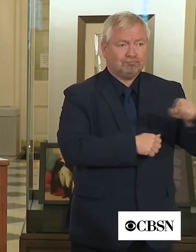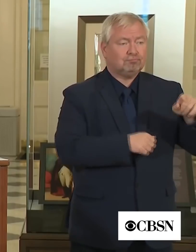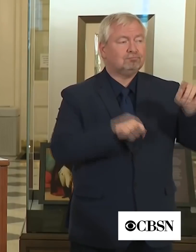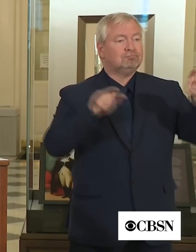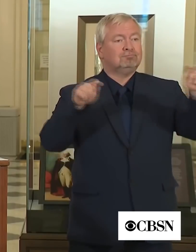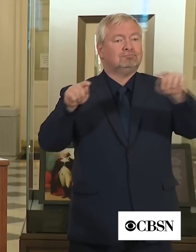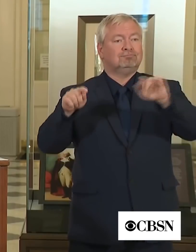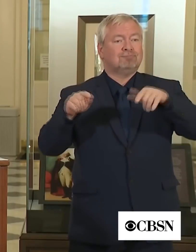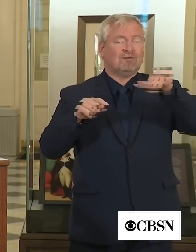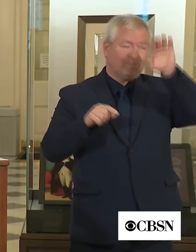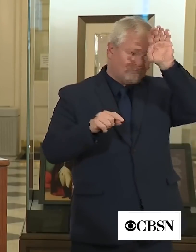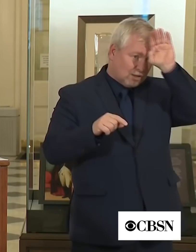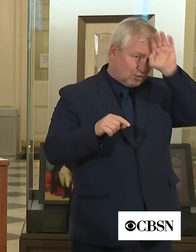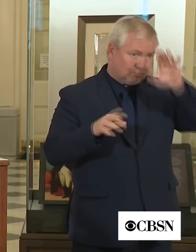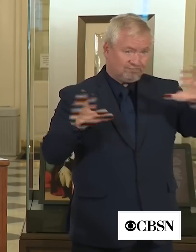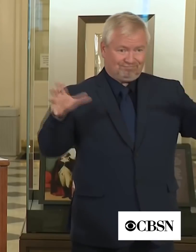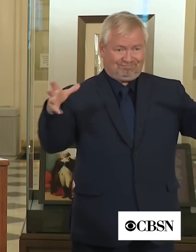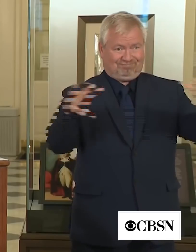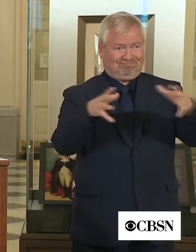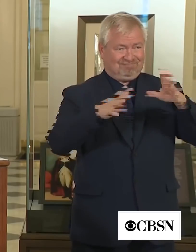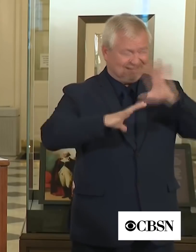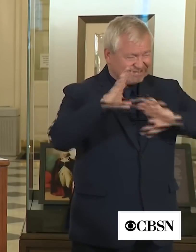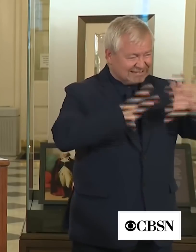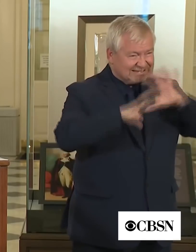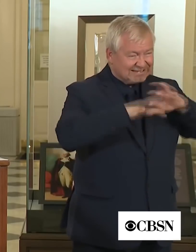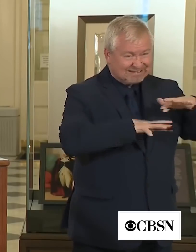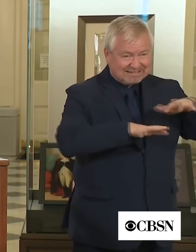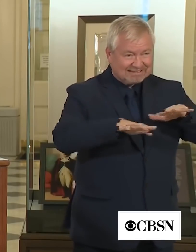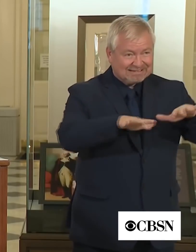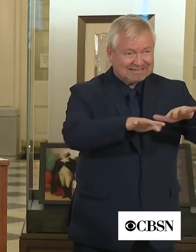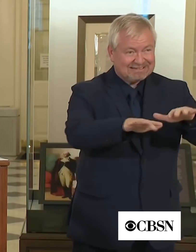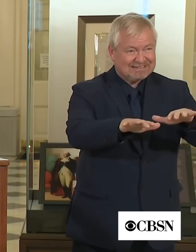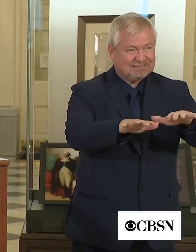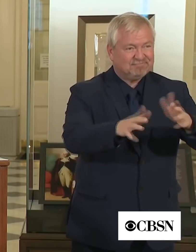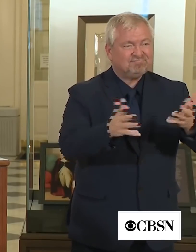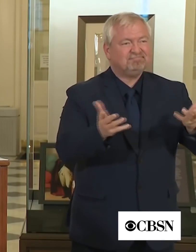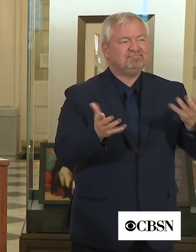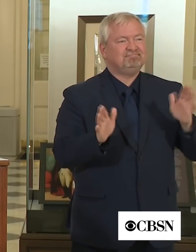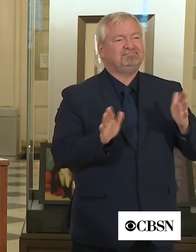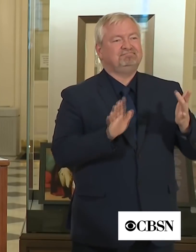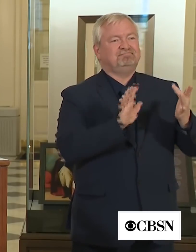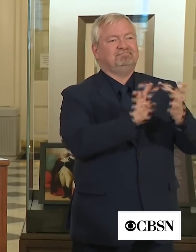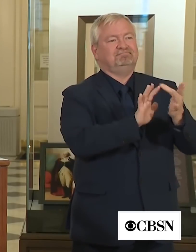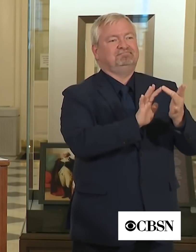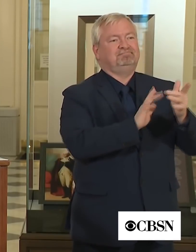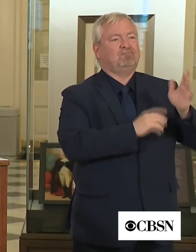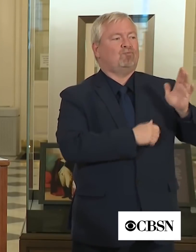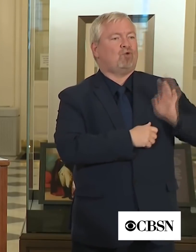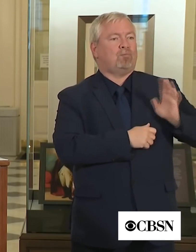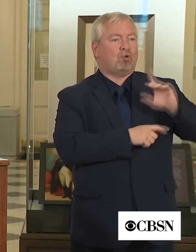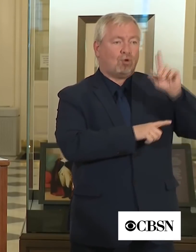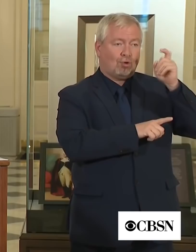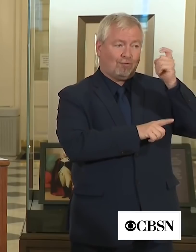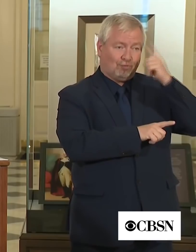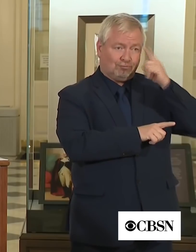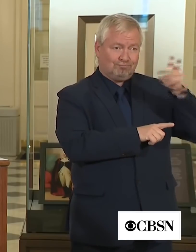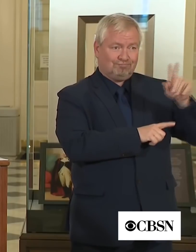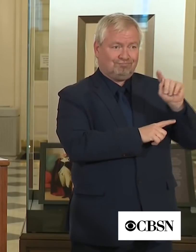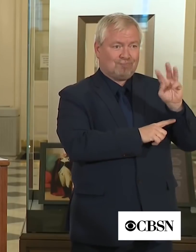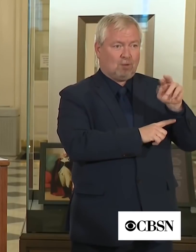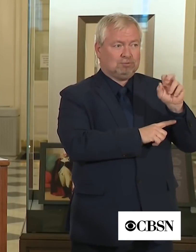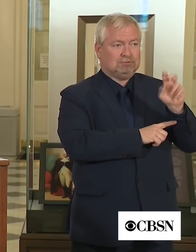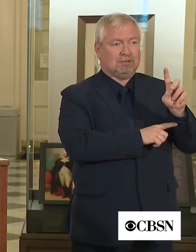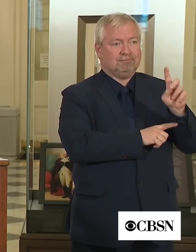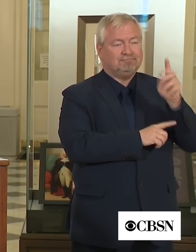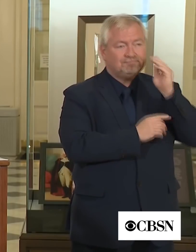I reached out to and spoke with Lieutenant Governor Townsend this morning, and on behalf of the